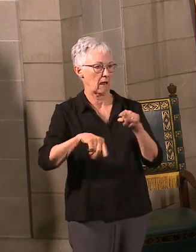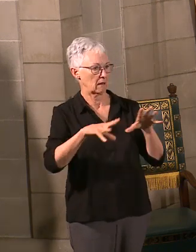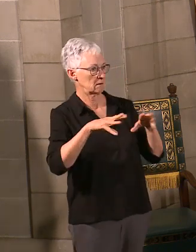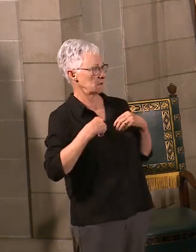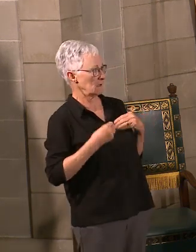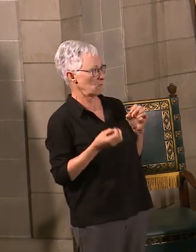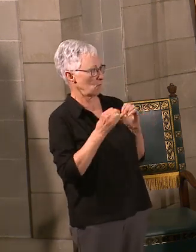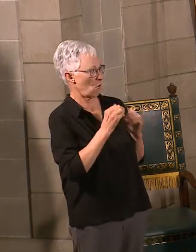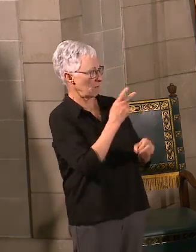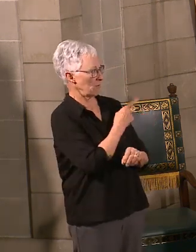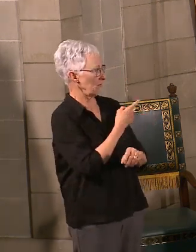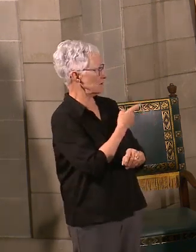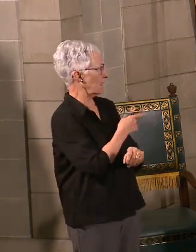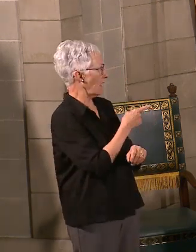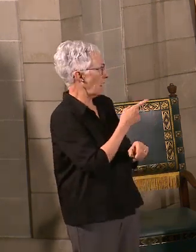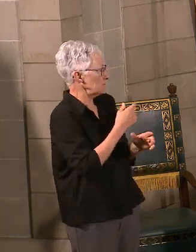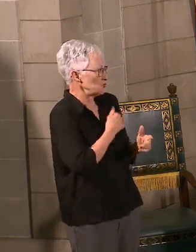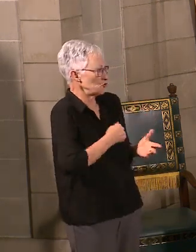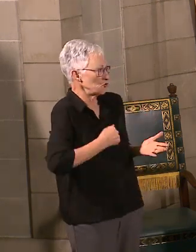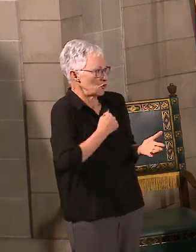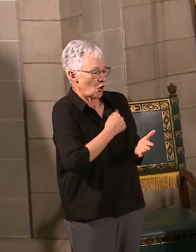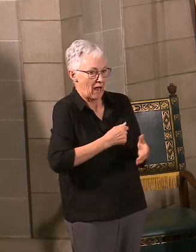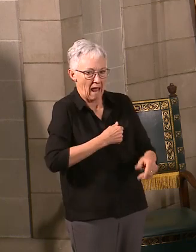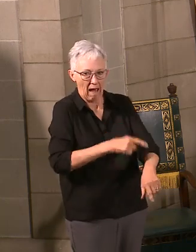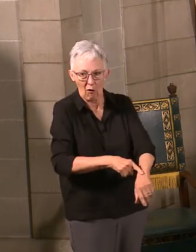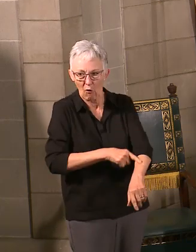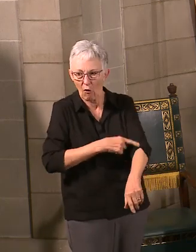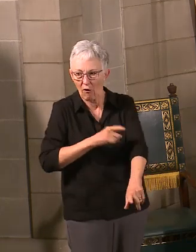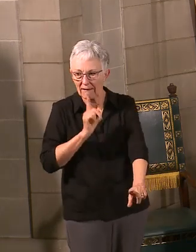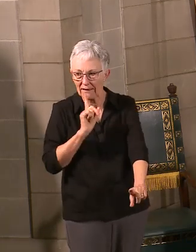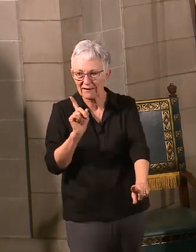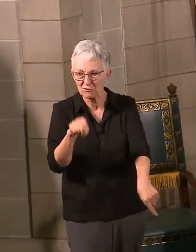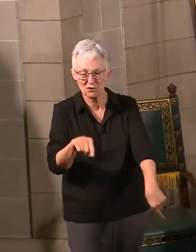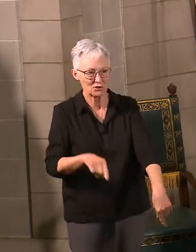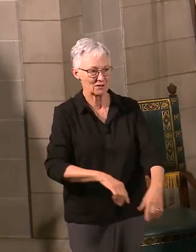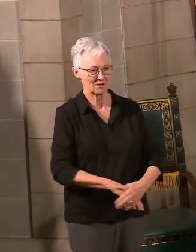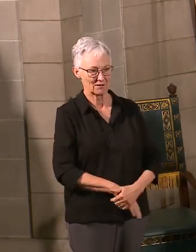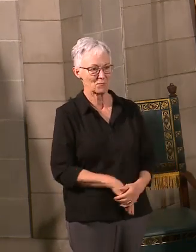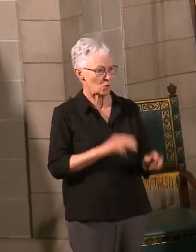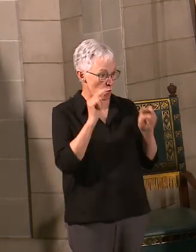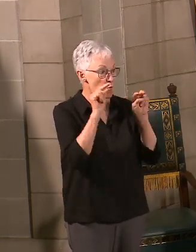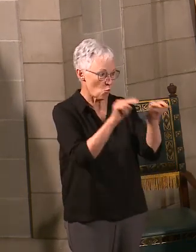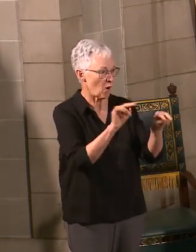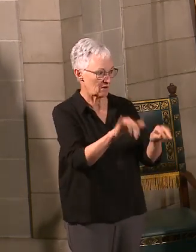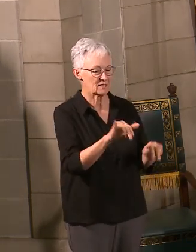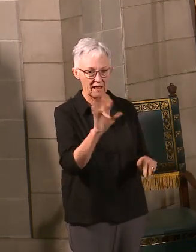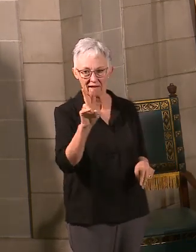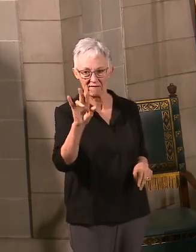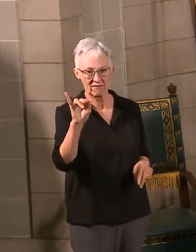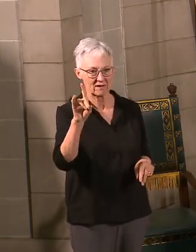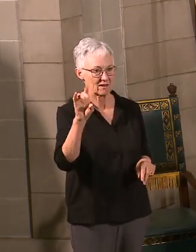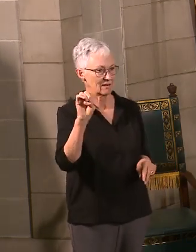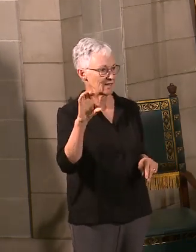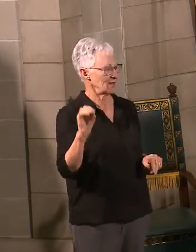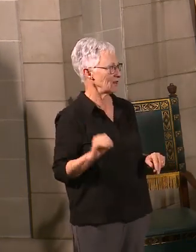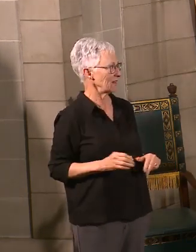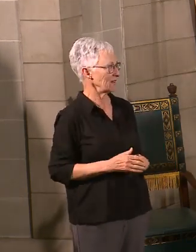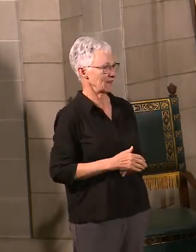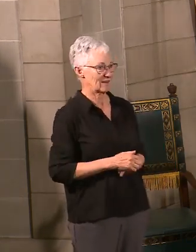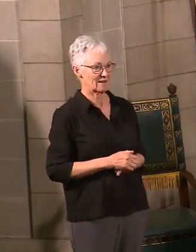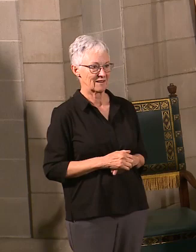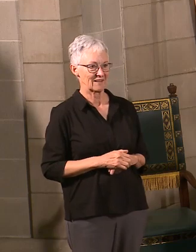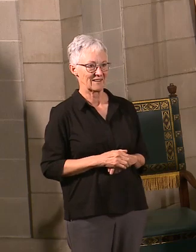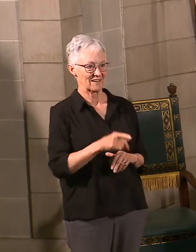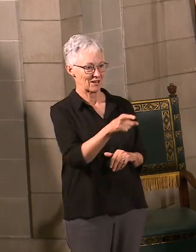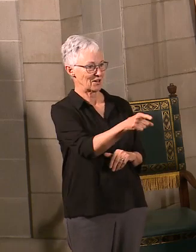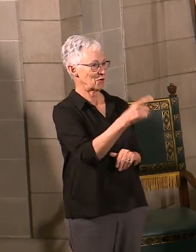long answer to that question, but I didn't know if I'd get a chance again to say that. Yeah, Watch that video. and yeah, Dr. Antone, I know you're always a